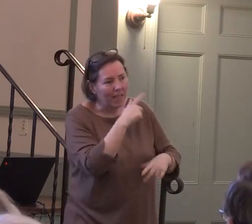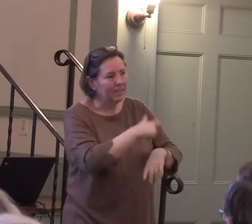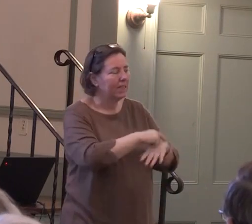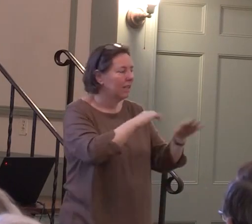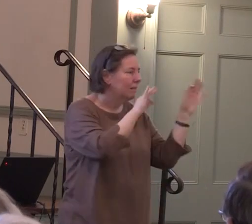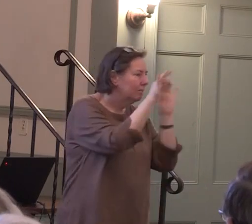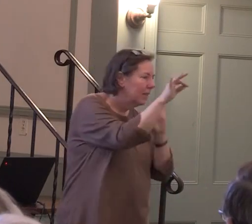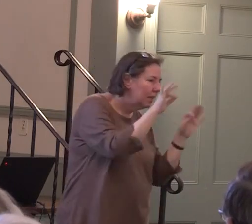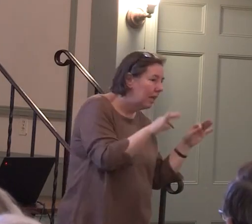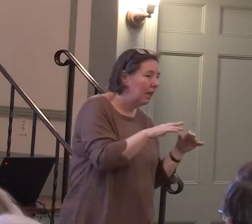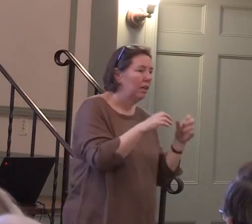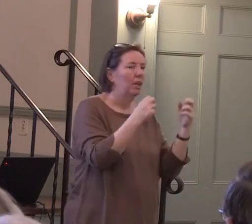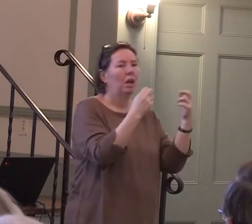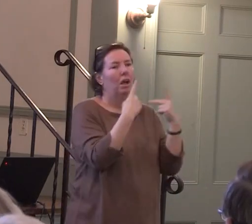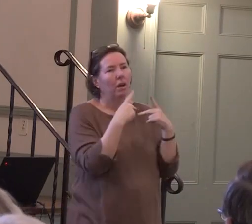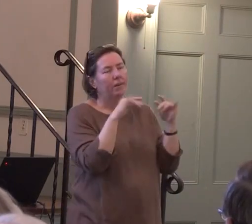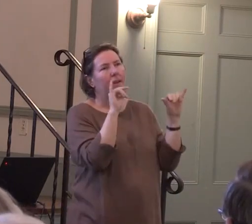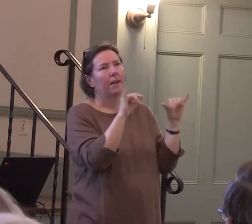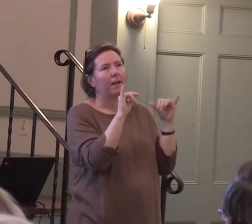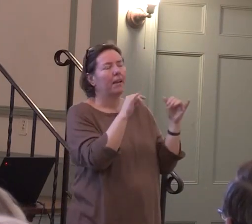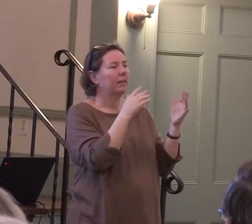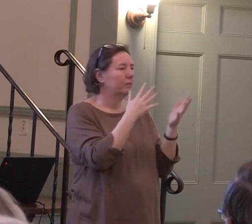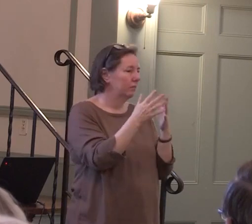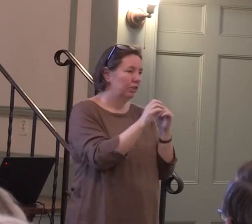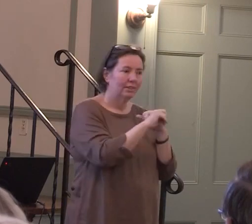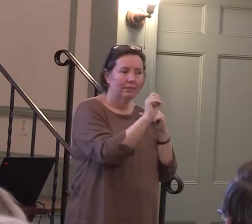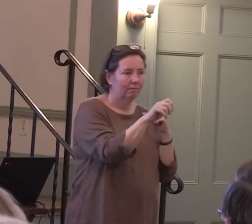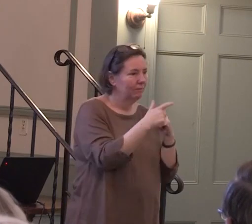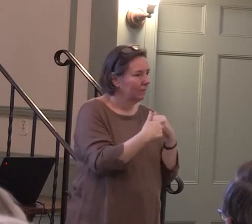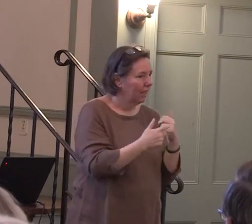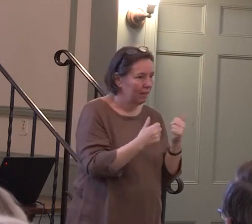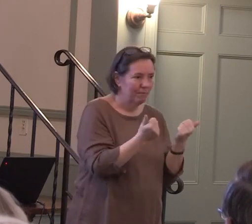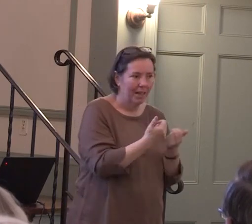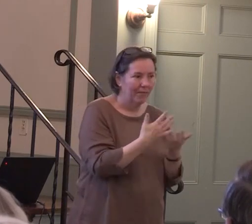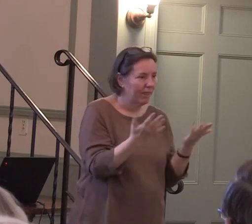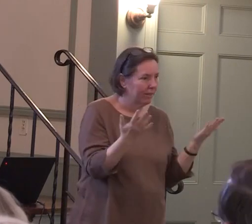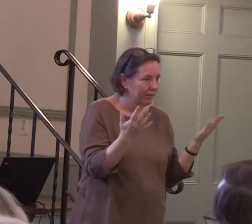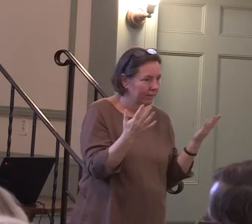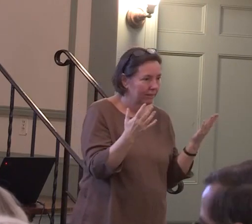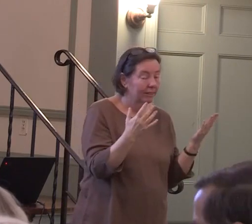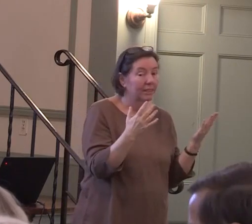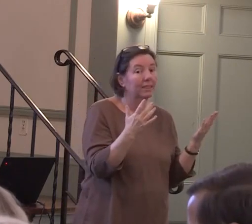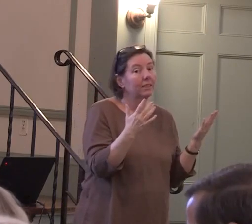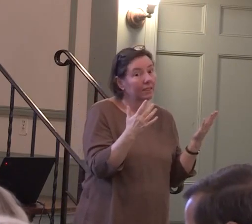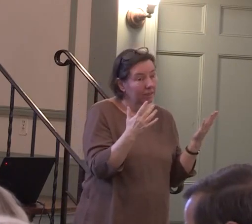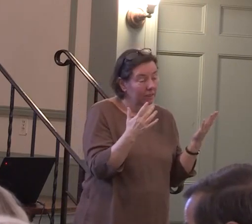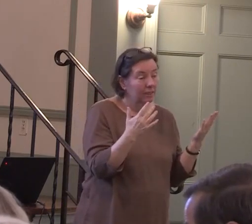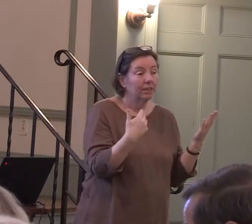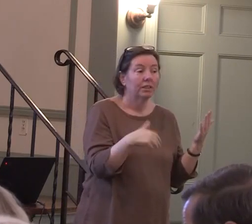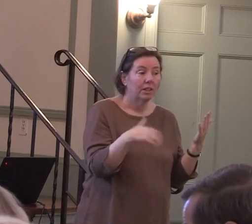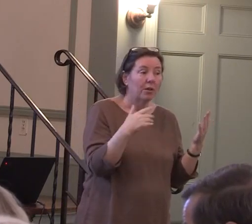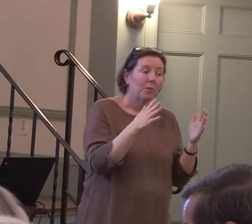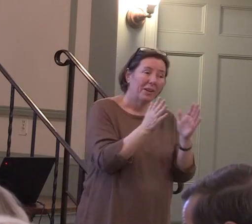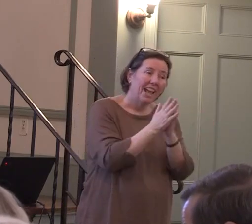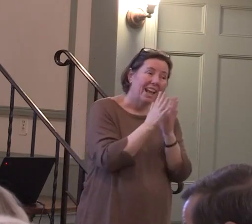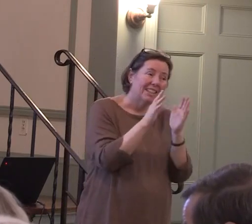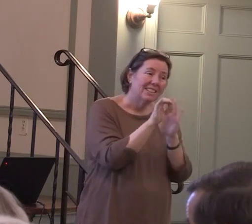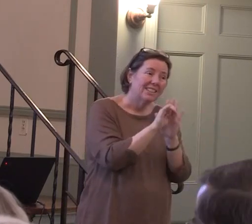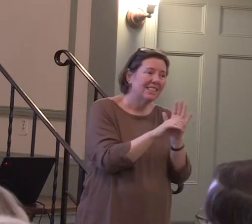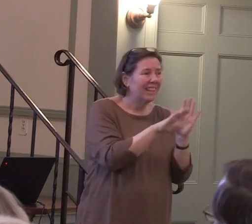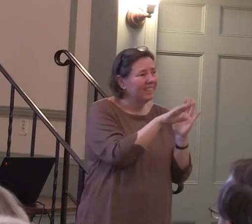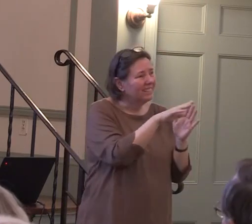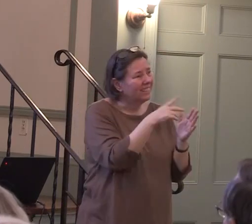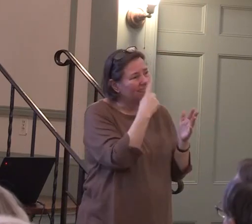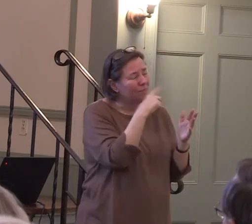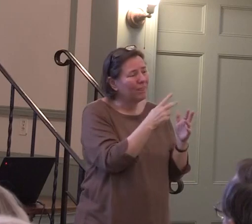what you're there for. Takes a lot more time. So we over the years have asked the state to